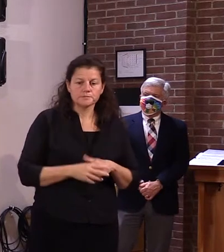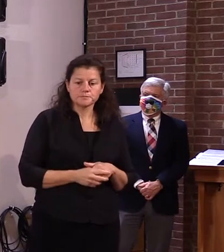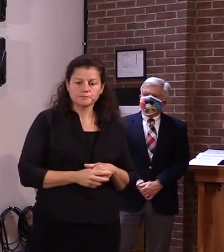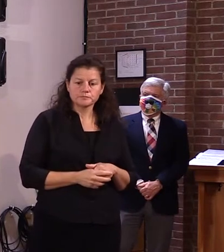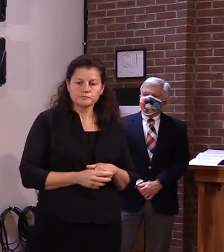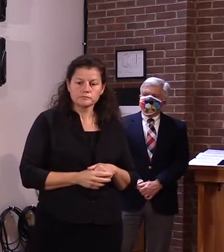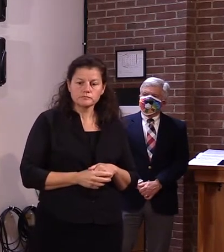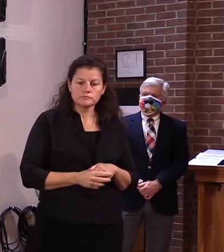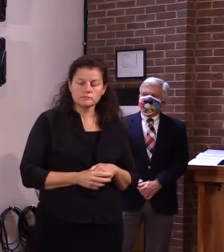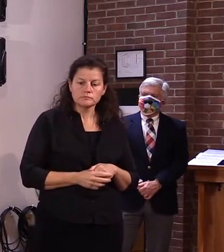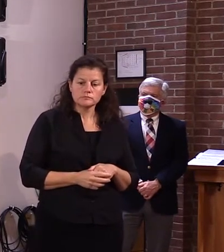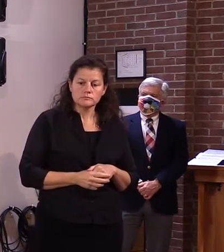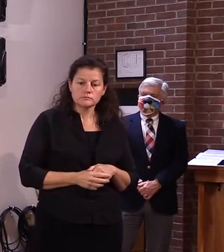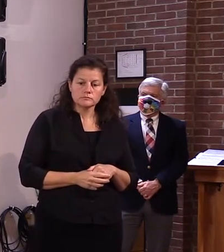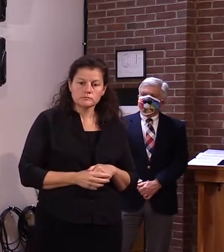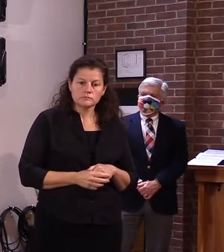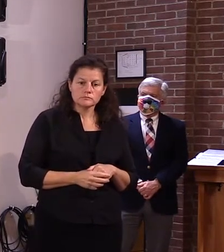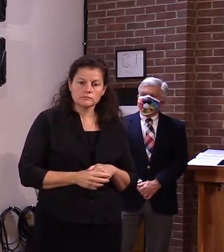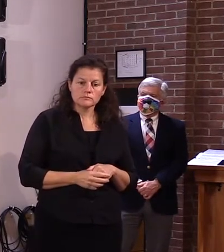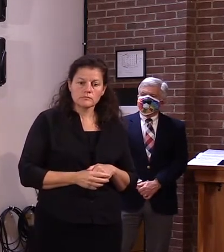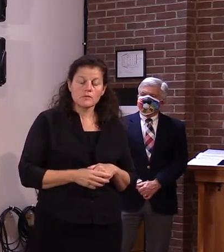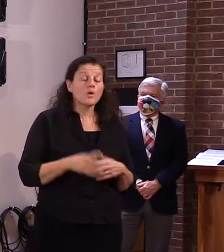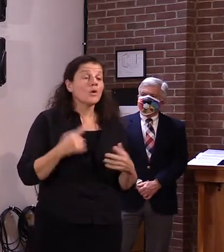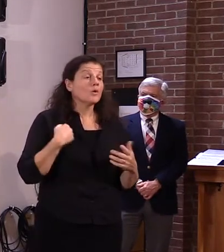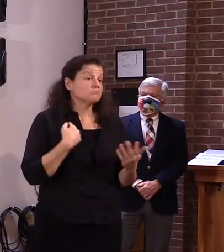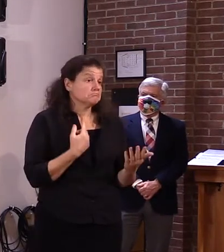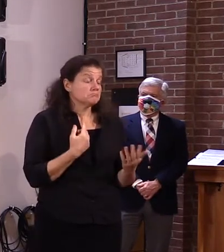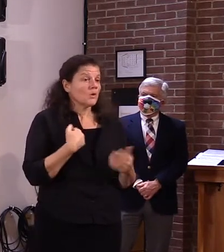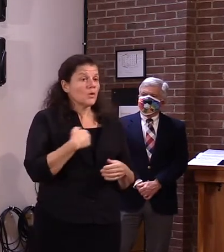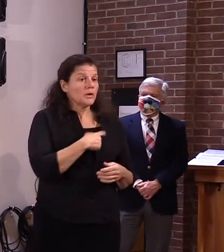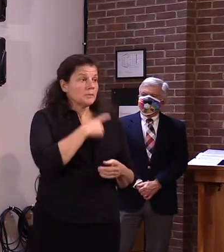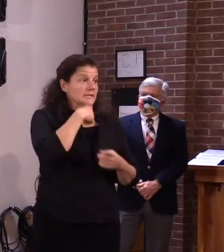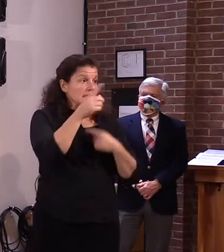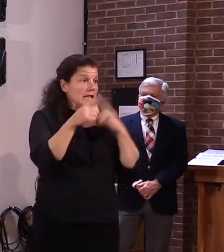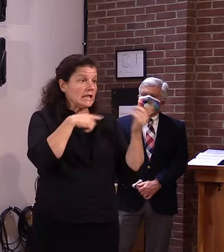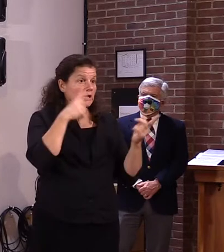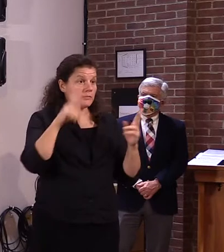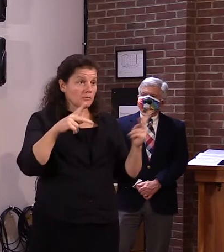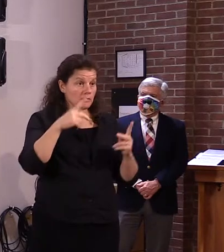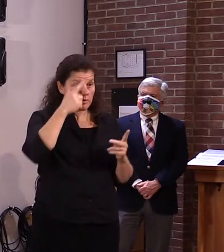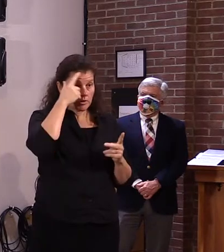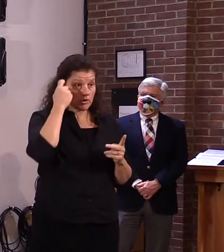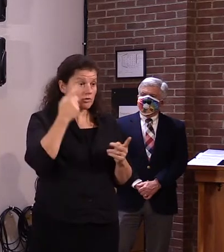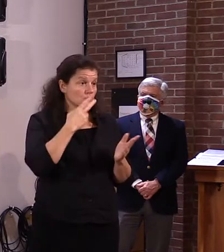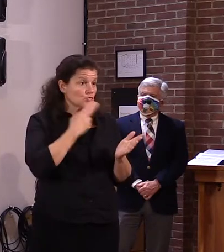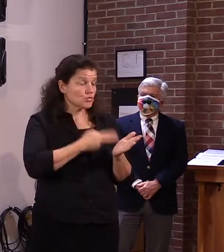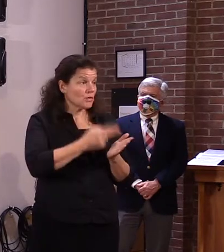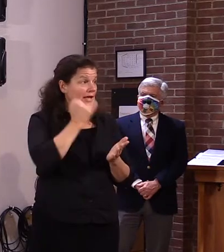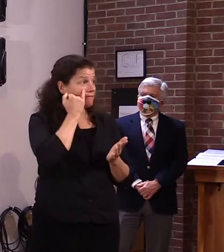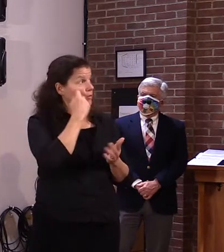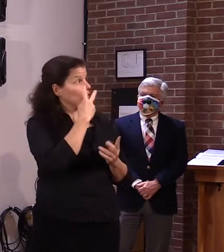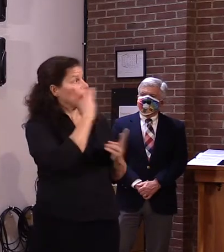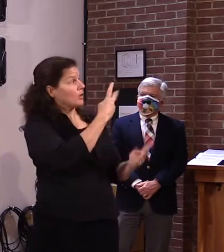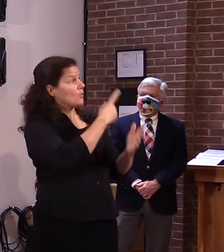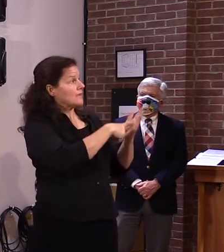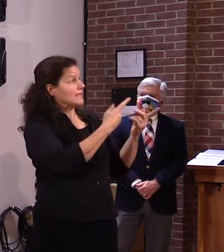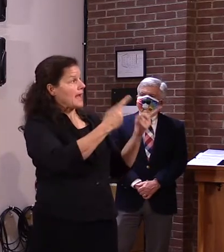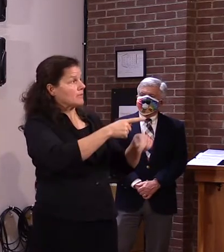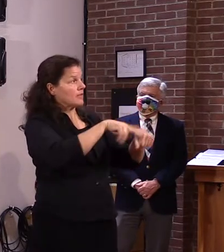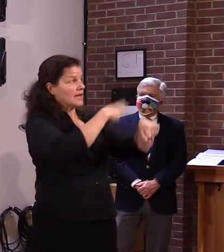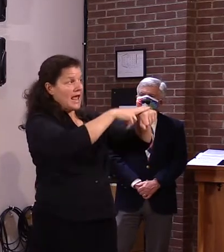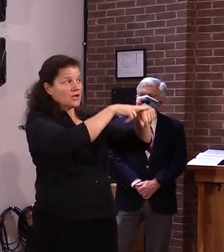So, you know, what we've been telling people, because it is true when you look at the national experience,